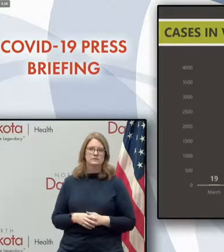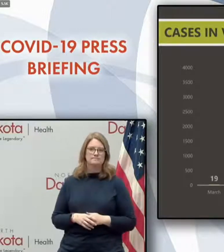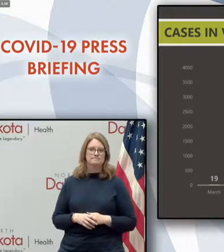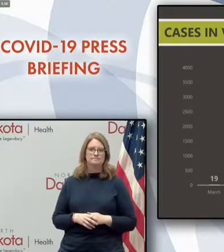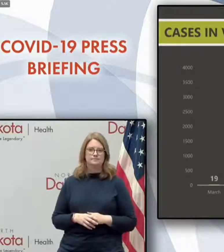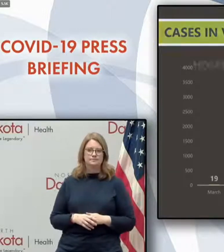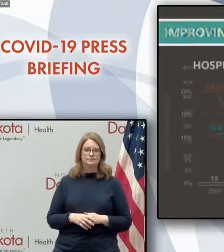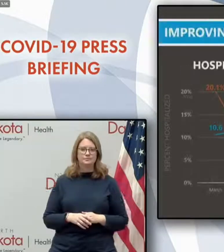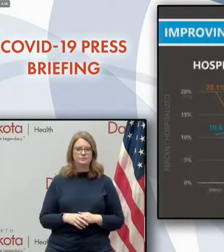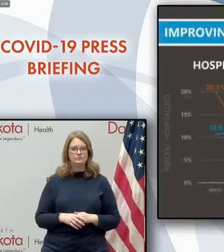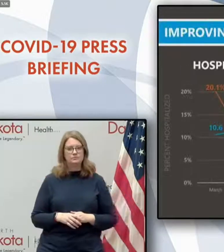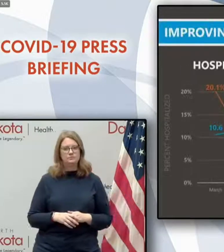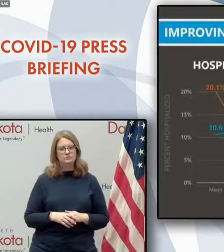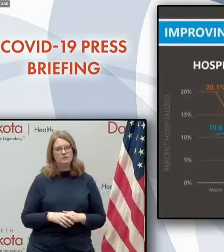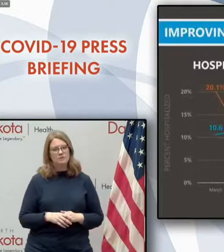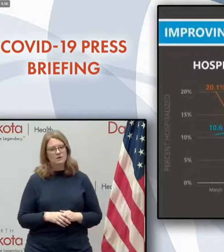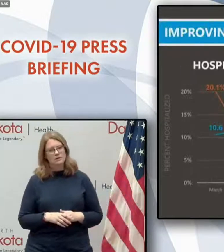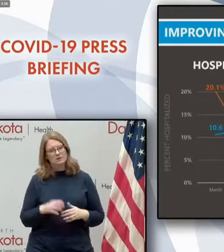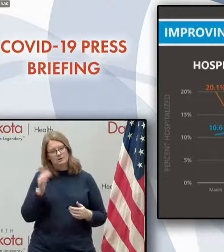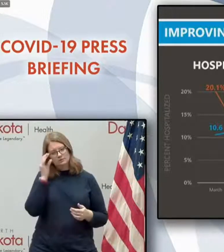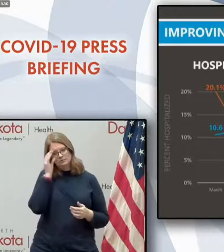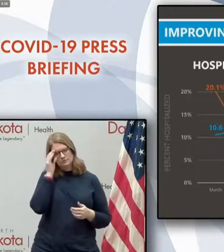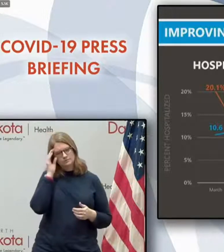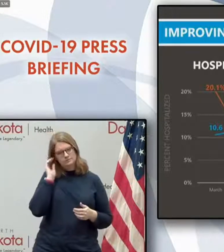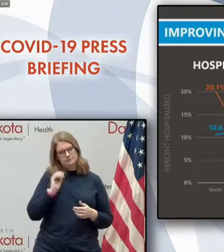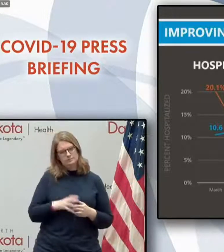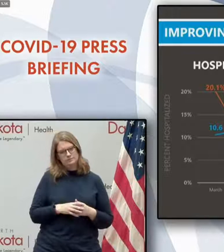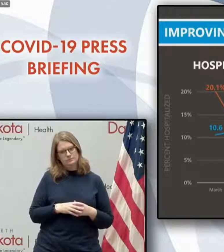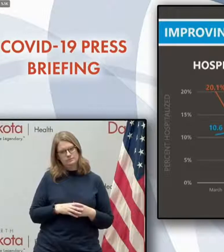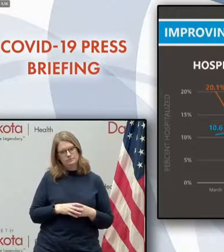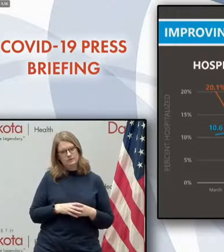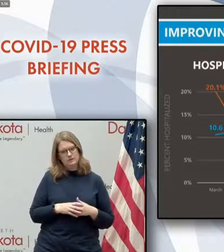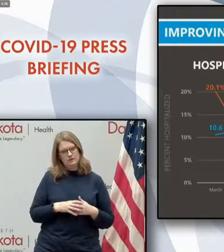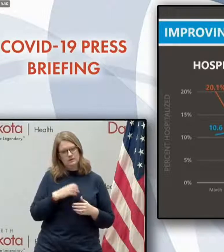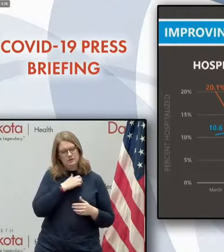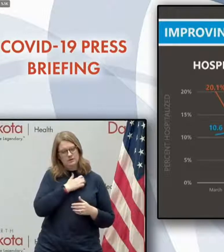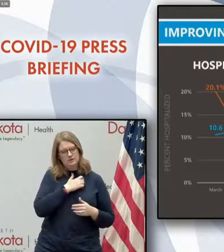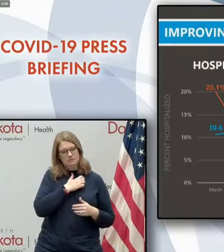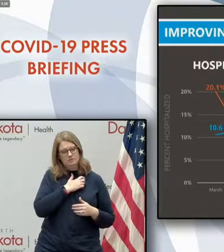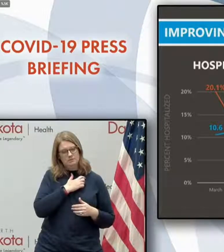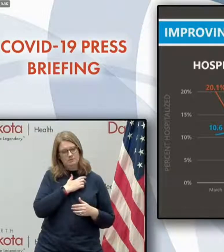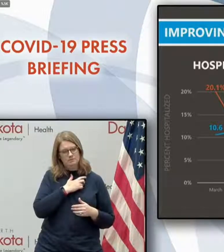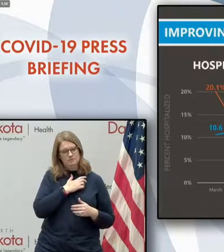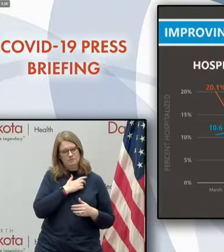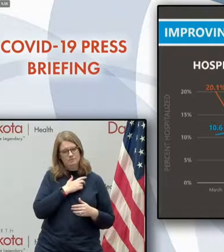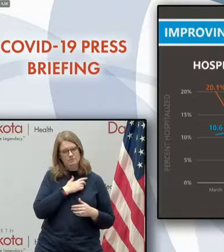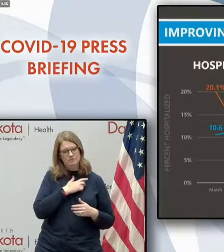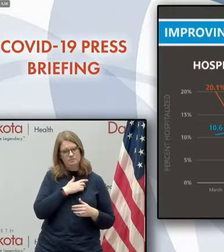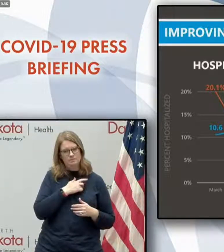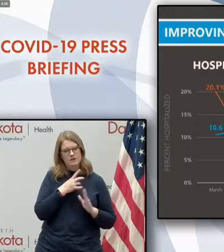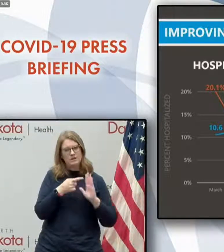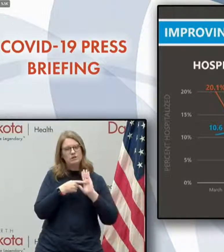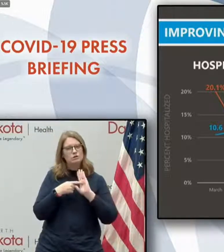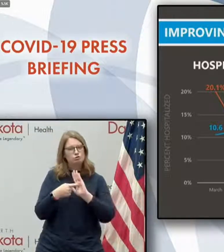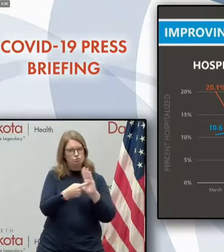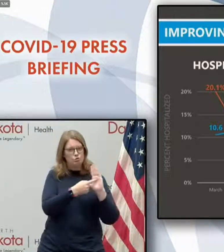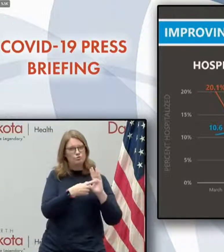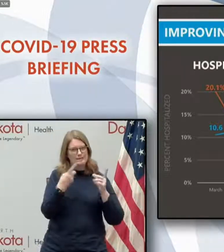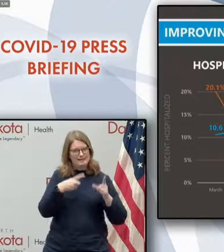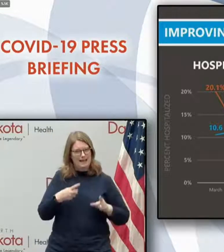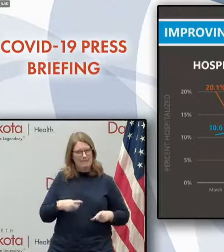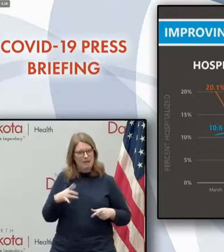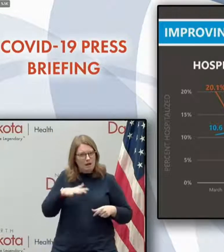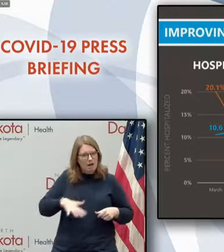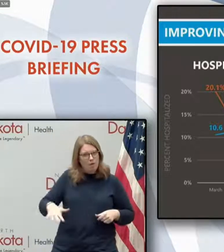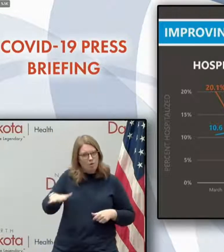On the next slide, when we talk about, sort of increased productivity here, and this reflects the trends nationally.